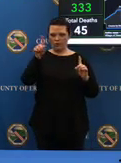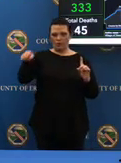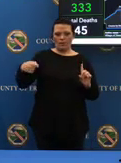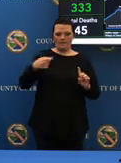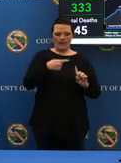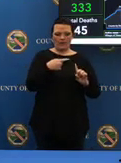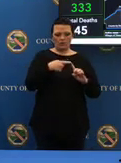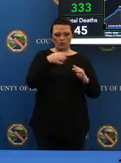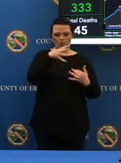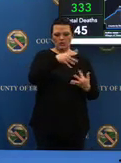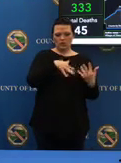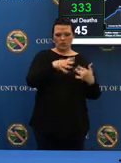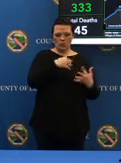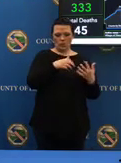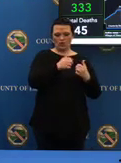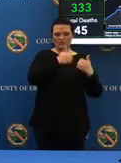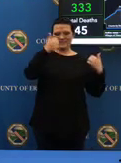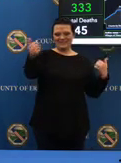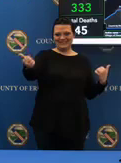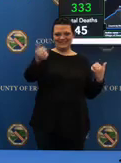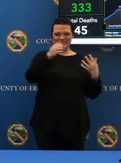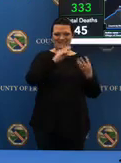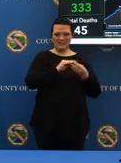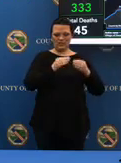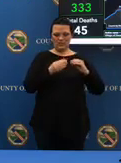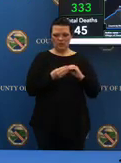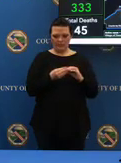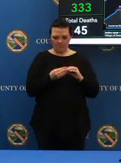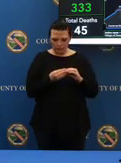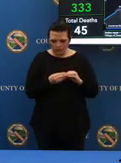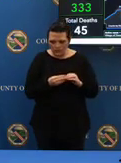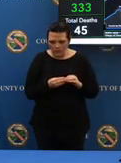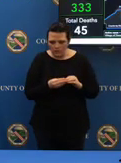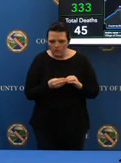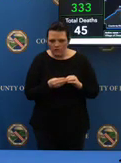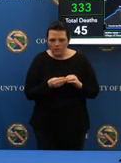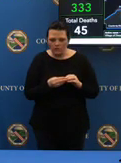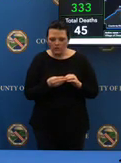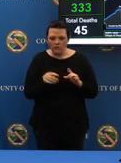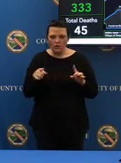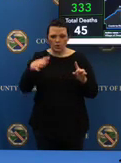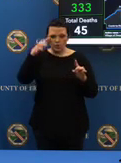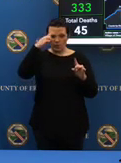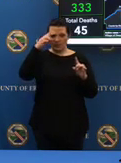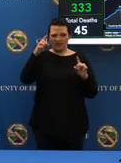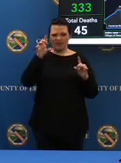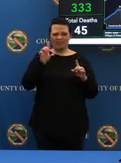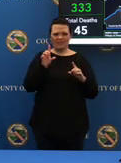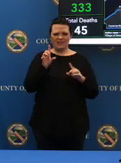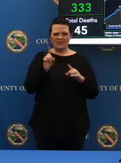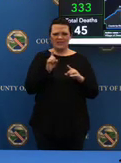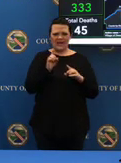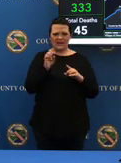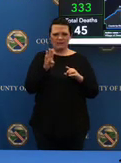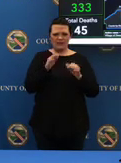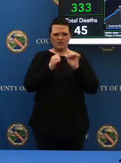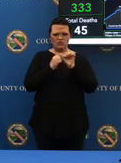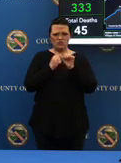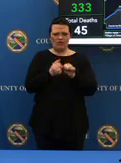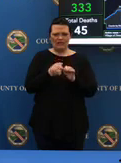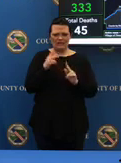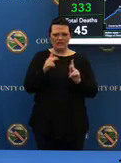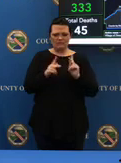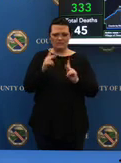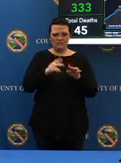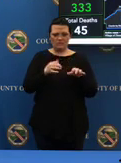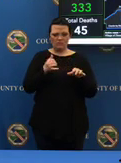social distancing numbers that our grade went down. Do you think that these databases tracking people's phones